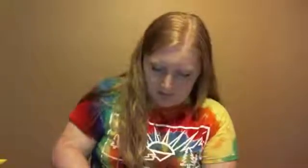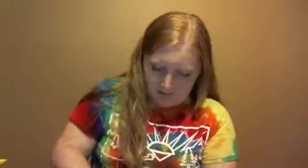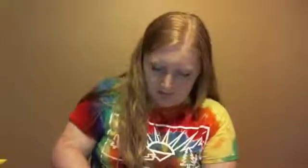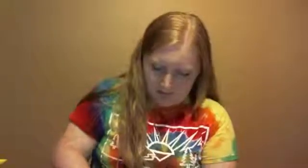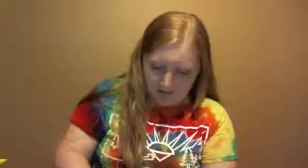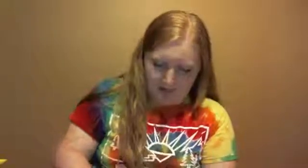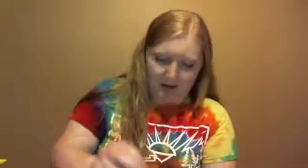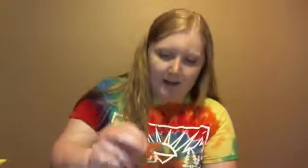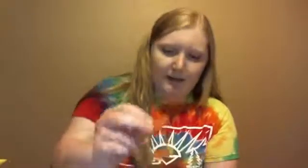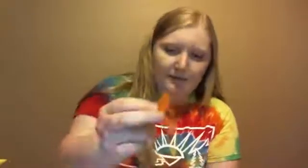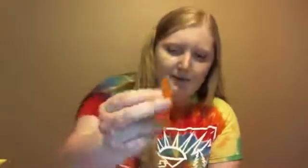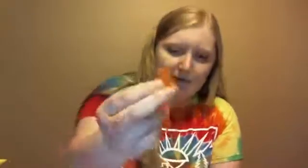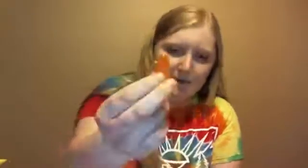And then I have these little